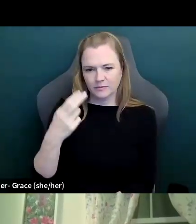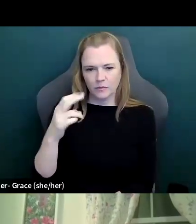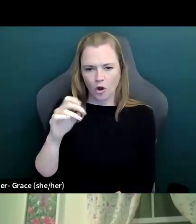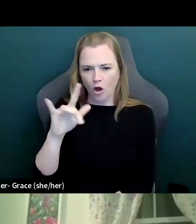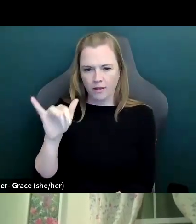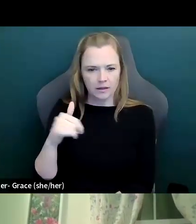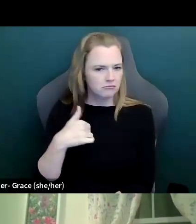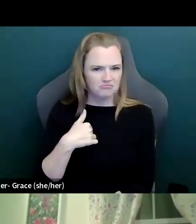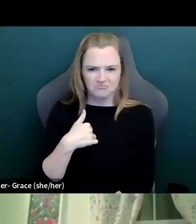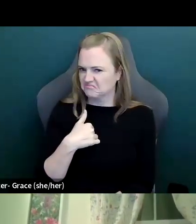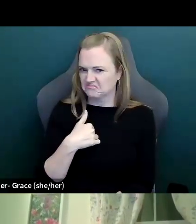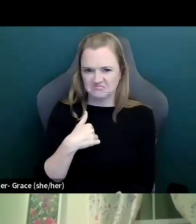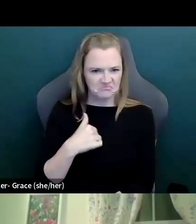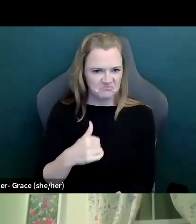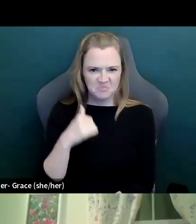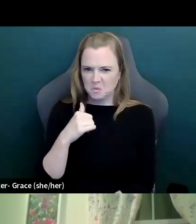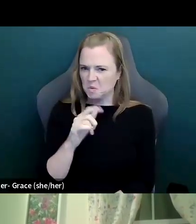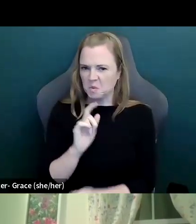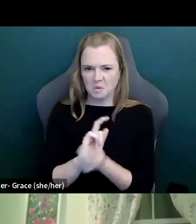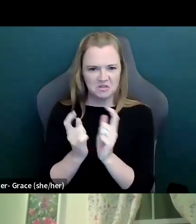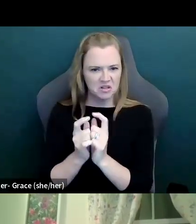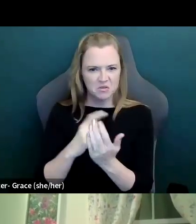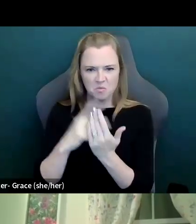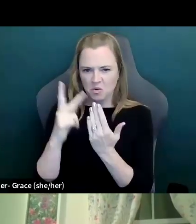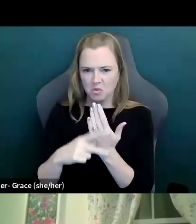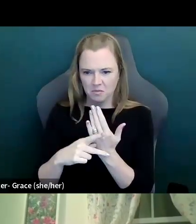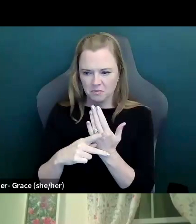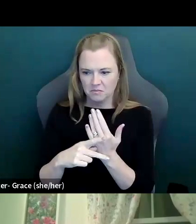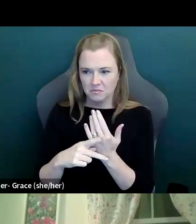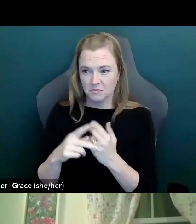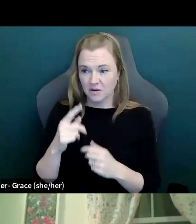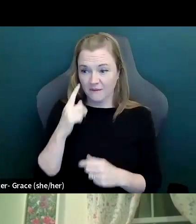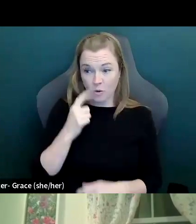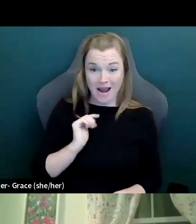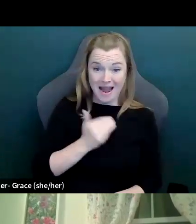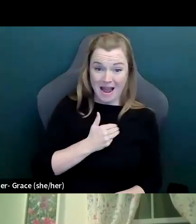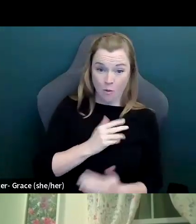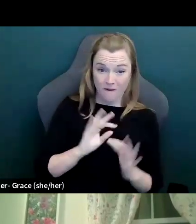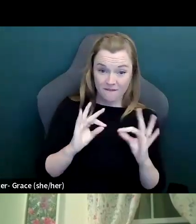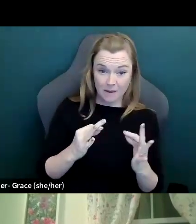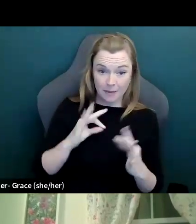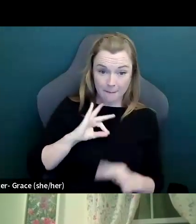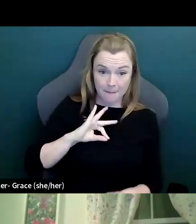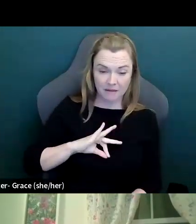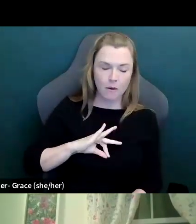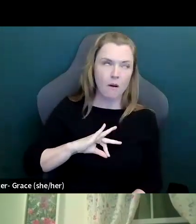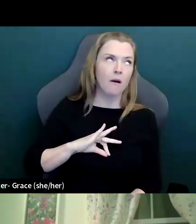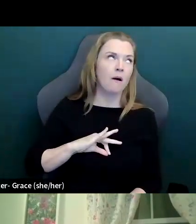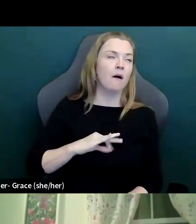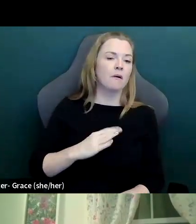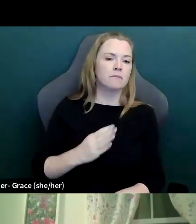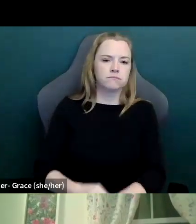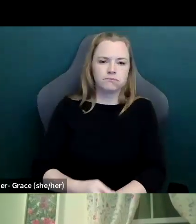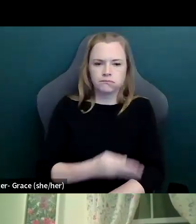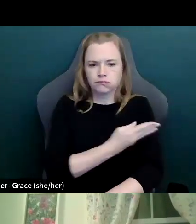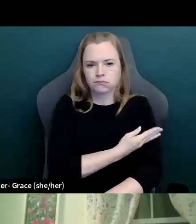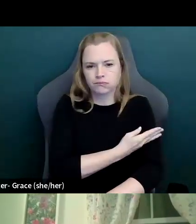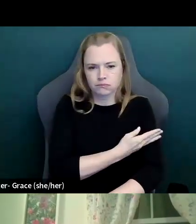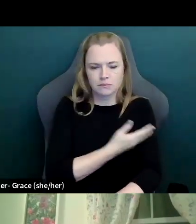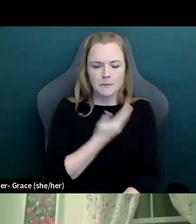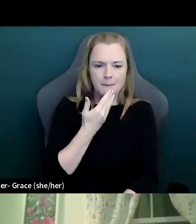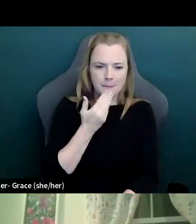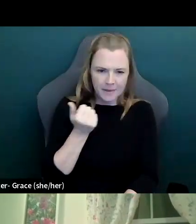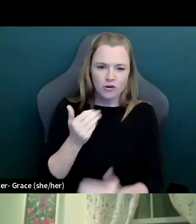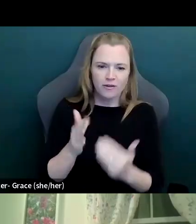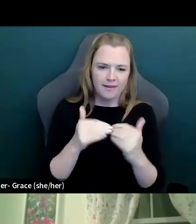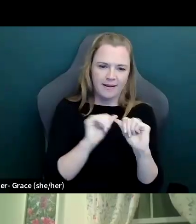programs. I just the benefits for our family have been so much better than an agency